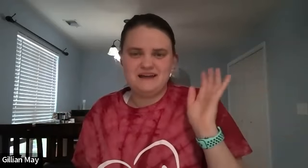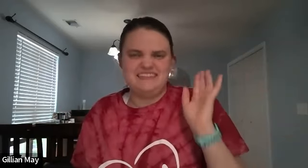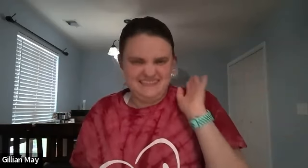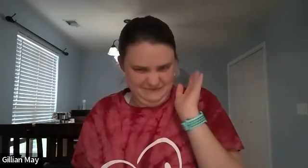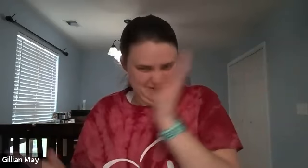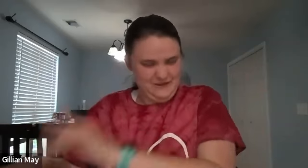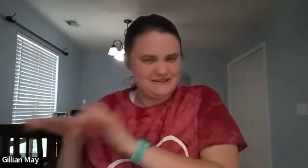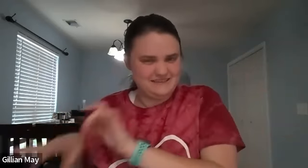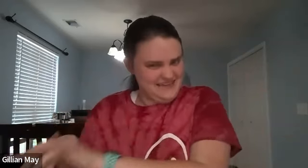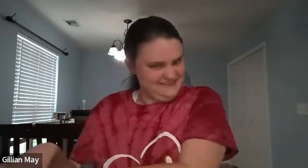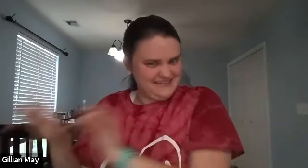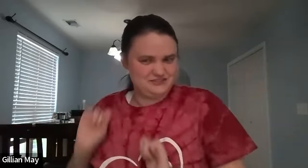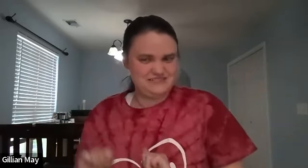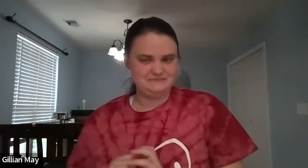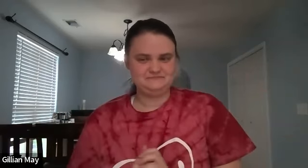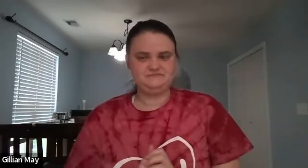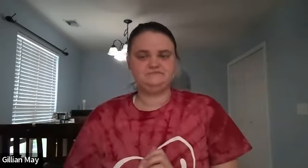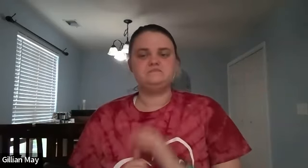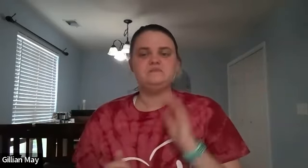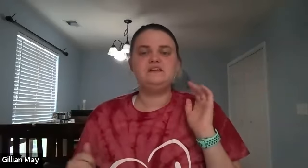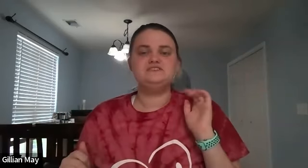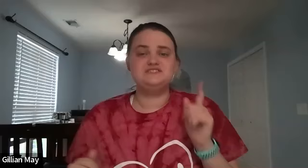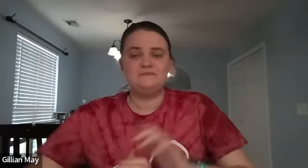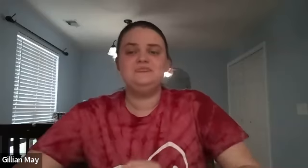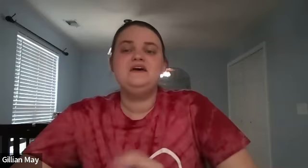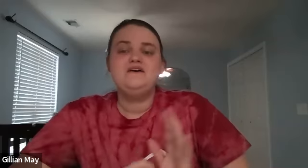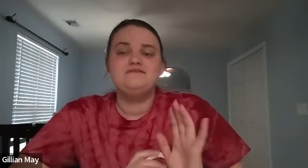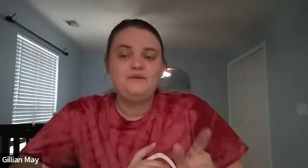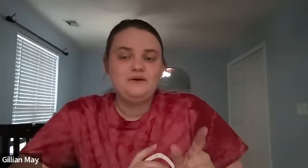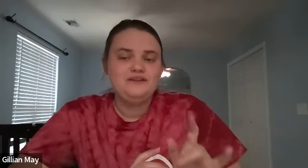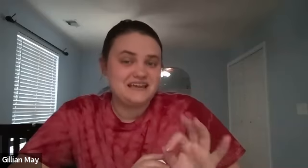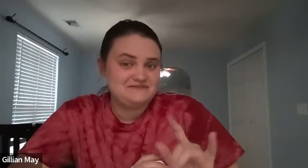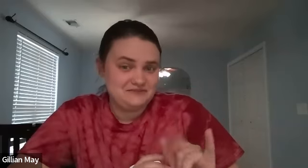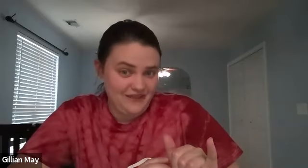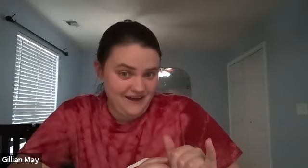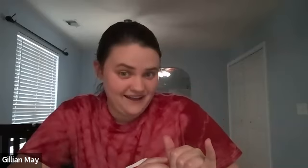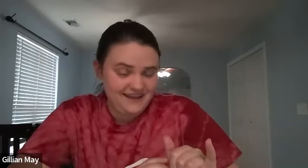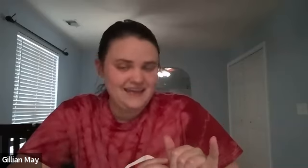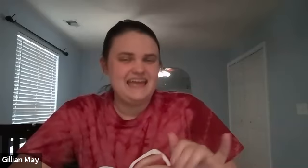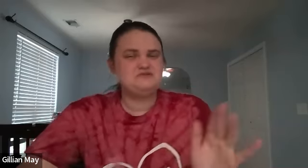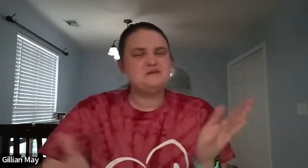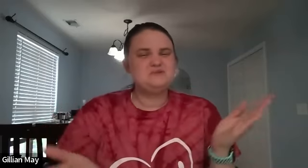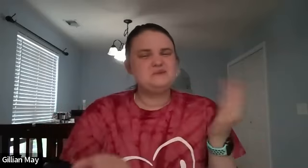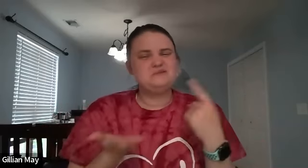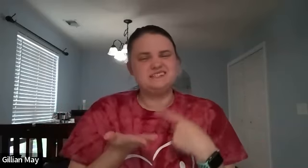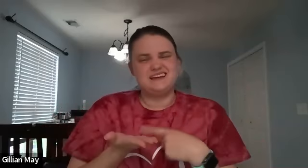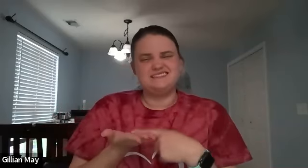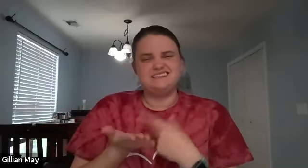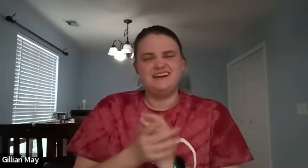like, you always have to add that extra T. So for the sign for fly, if you remember, we were discussing